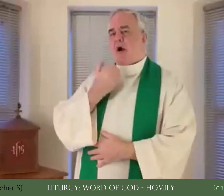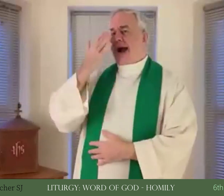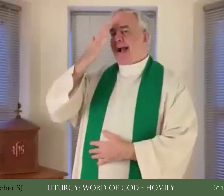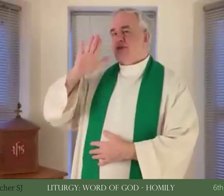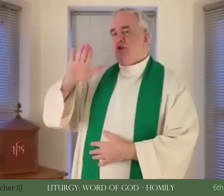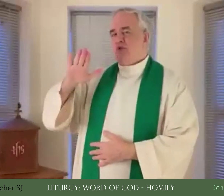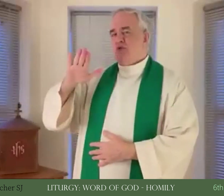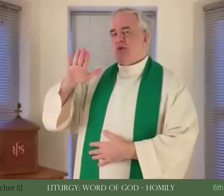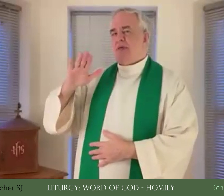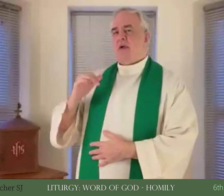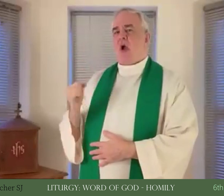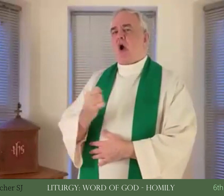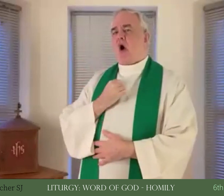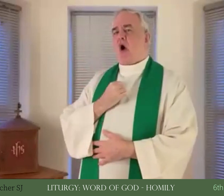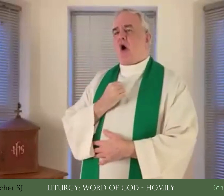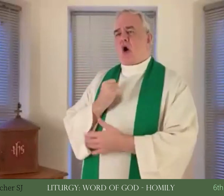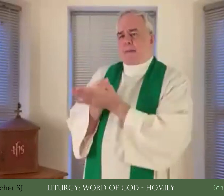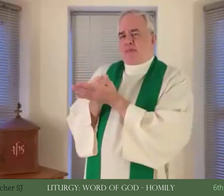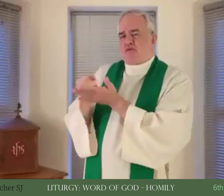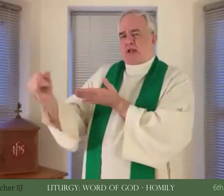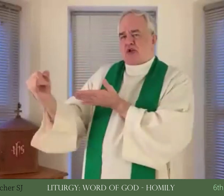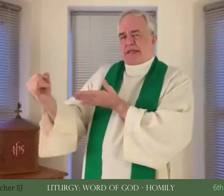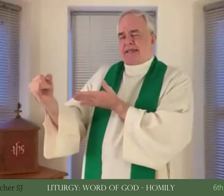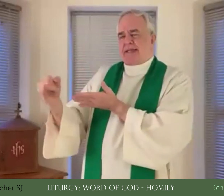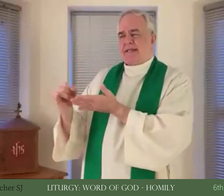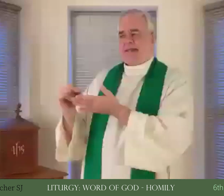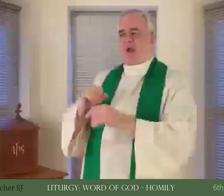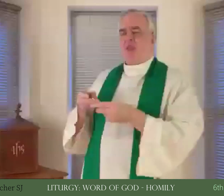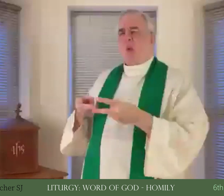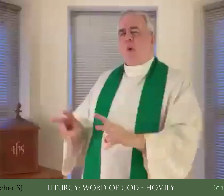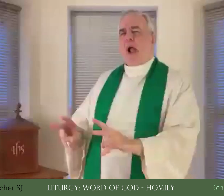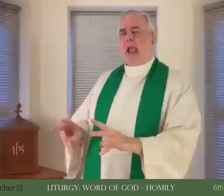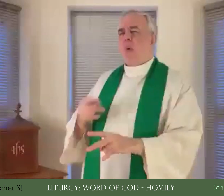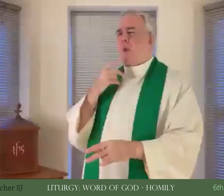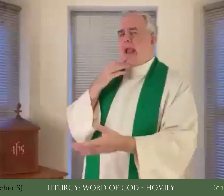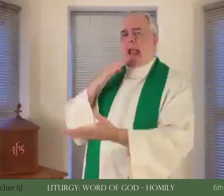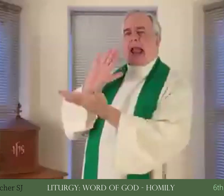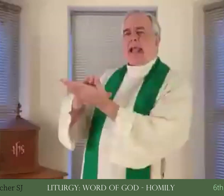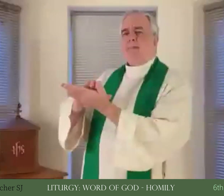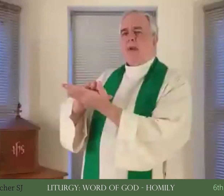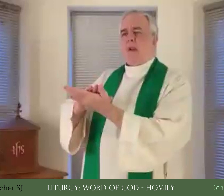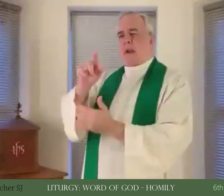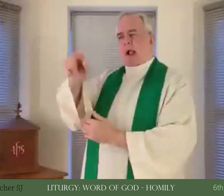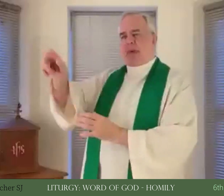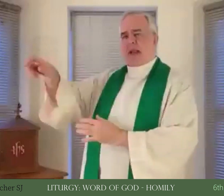our attitude, our prejudice, the way we label